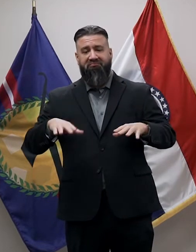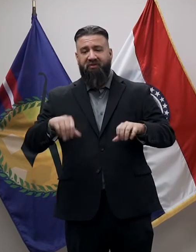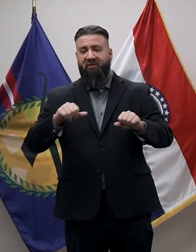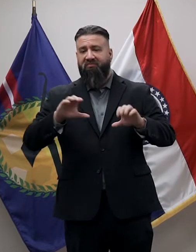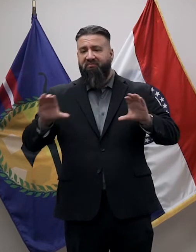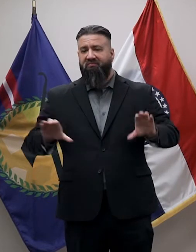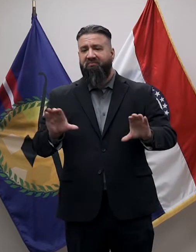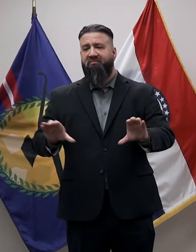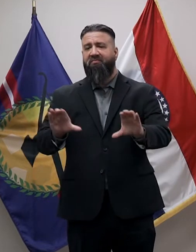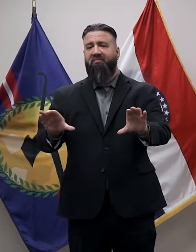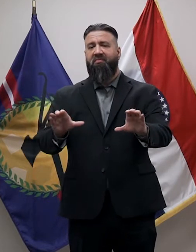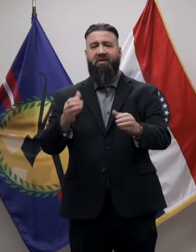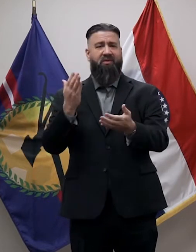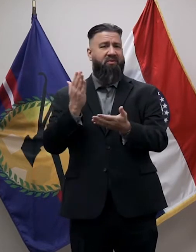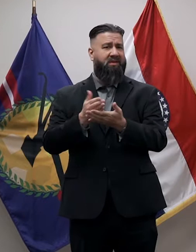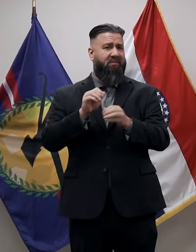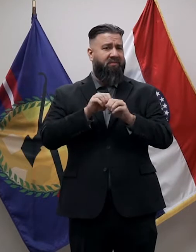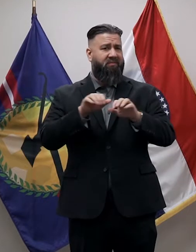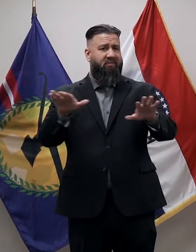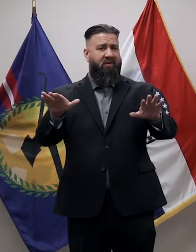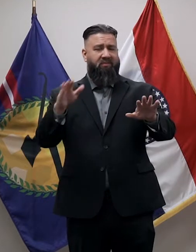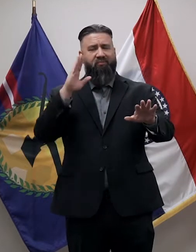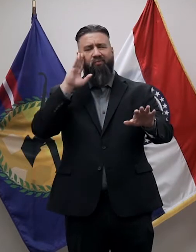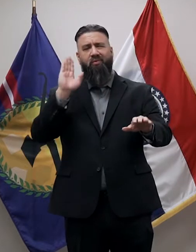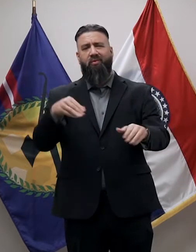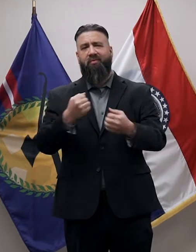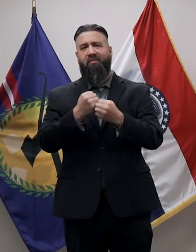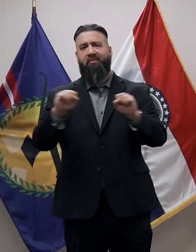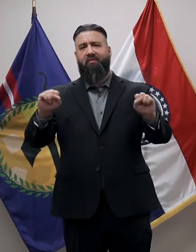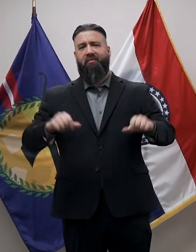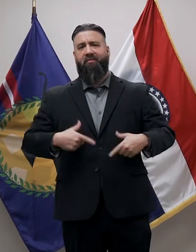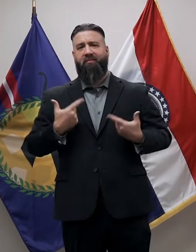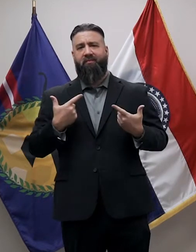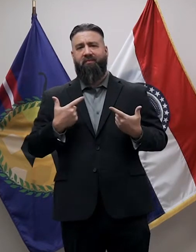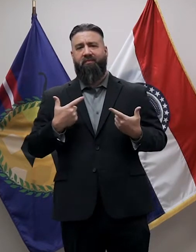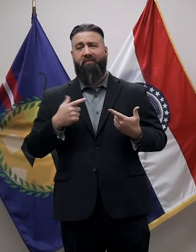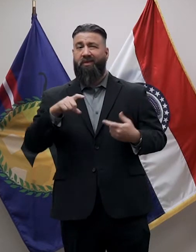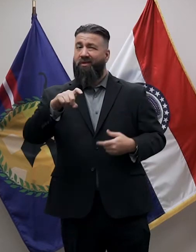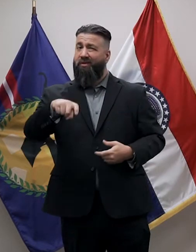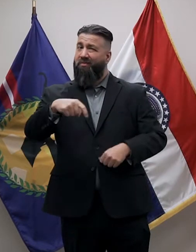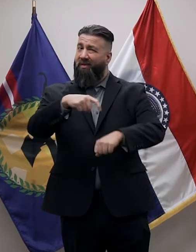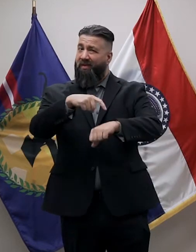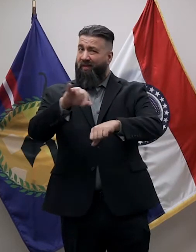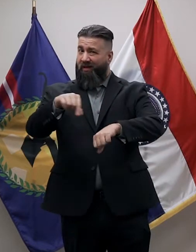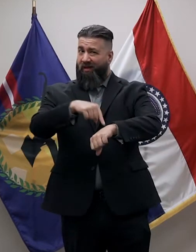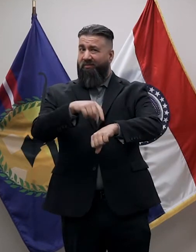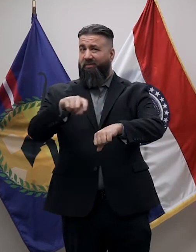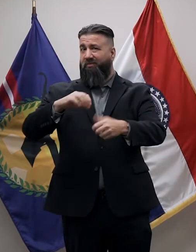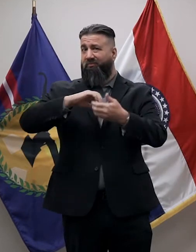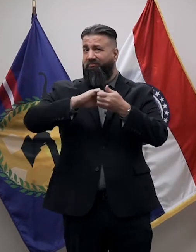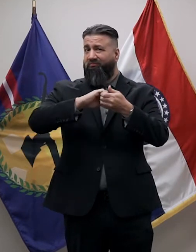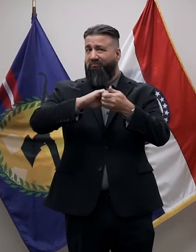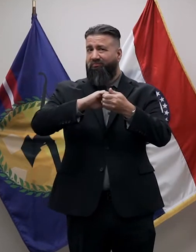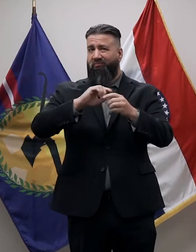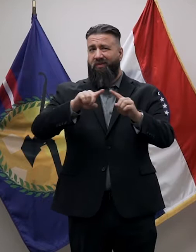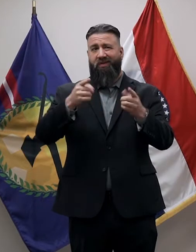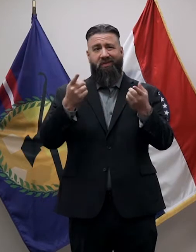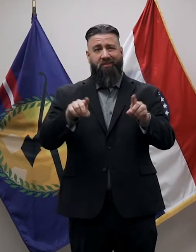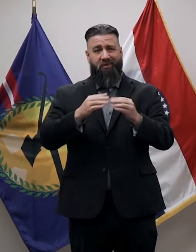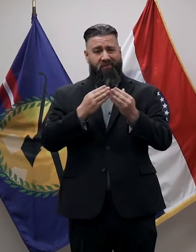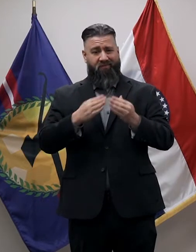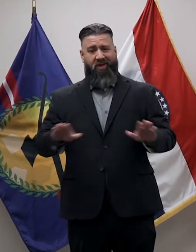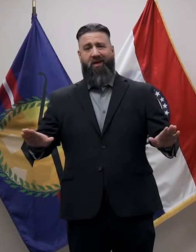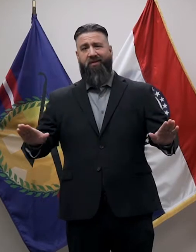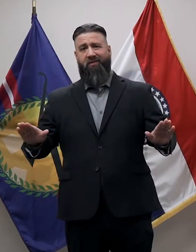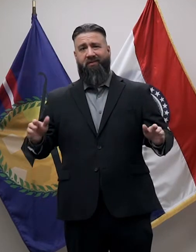knew would slow the spread and save lives. It should have been a time of unity, but it was used as an opportunity to divide us.